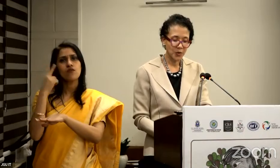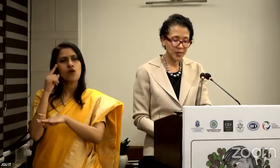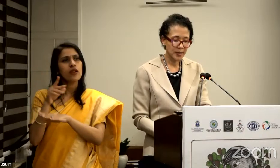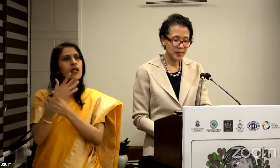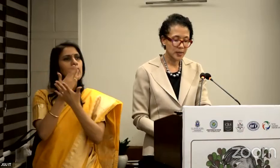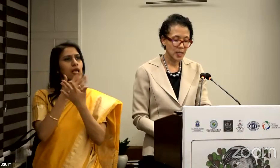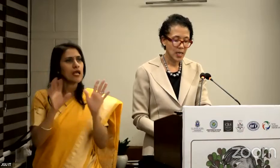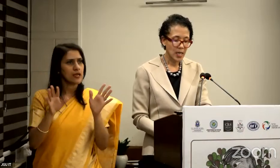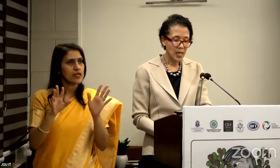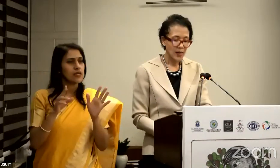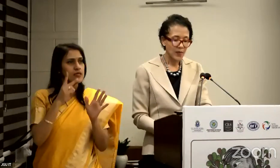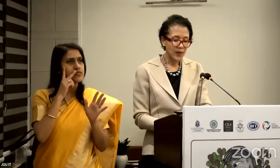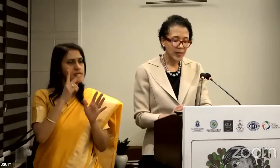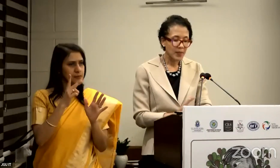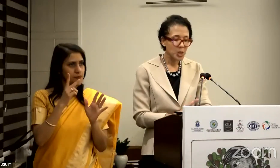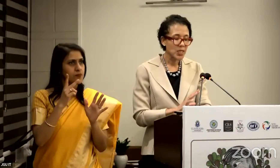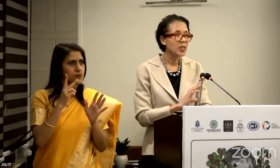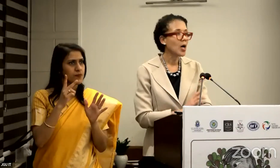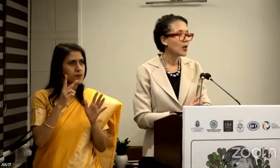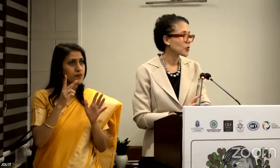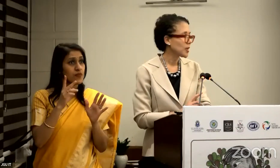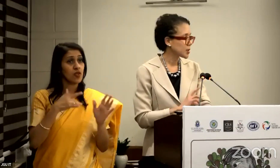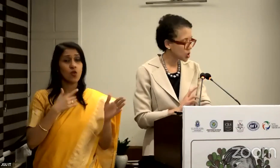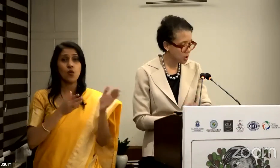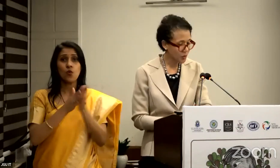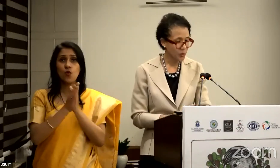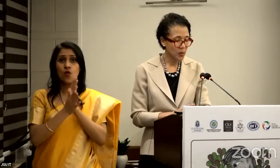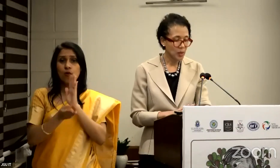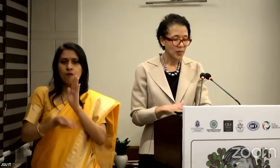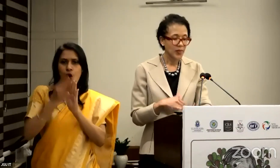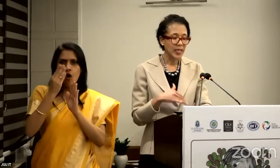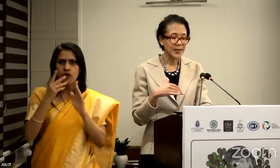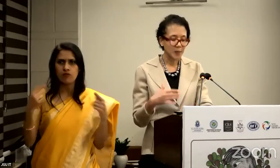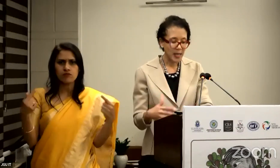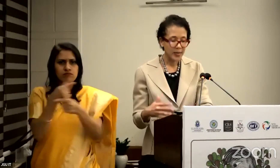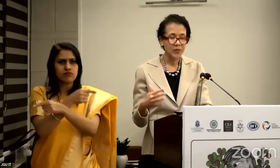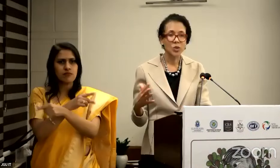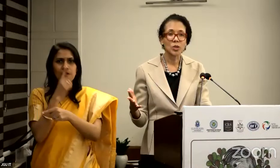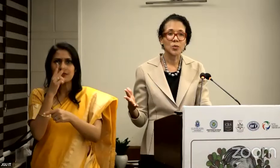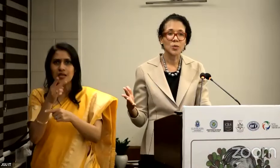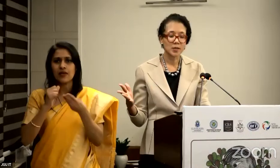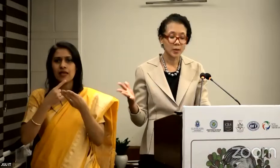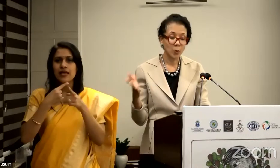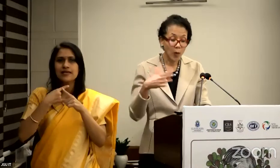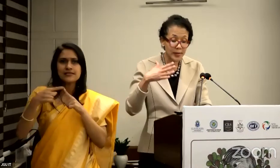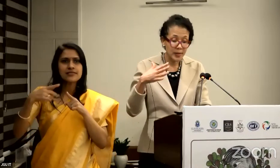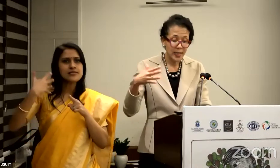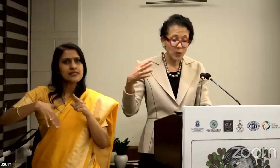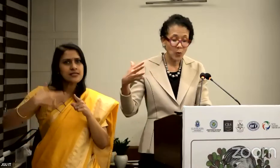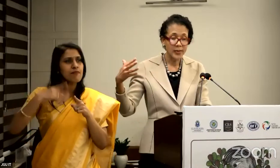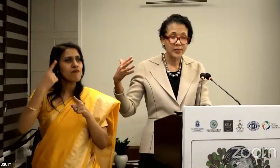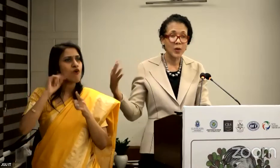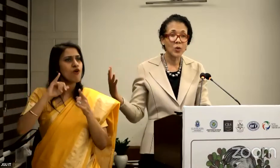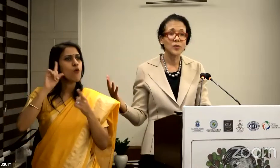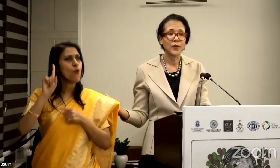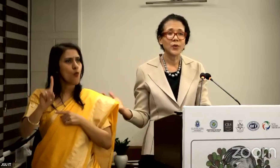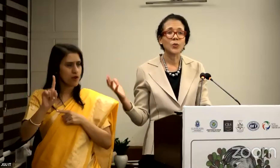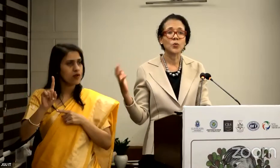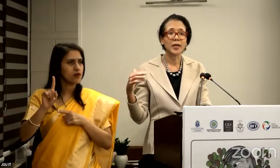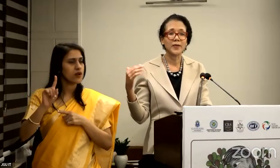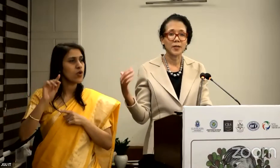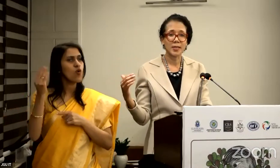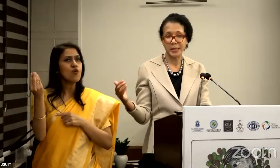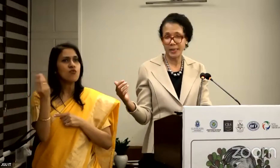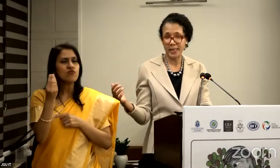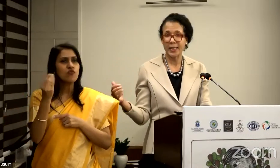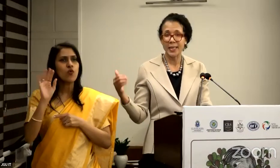of interests, very much in contrast to the expansive terms that a one state, one vote view